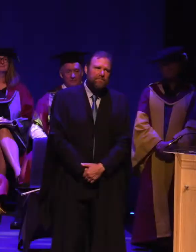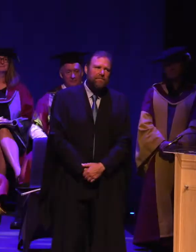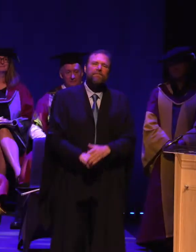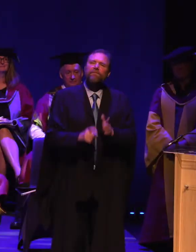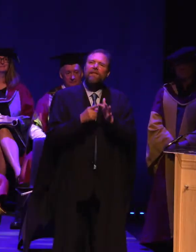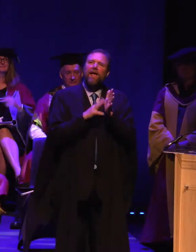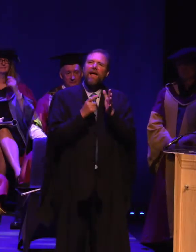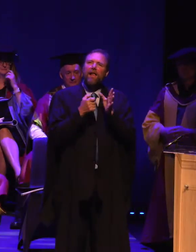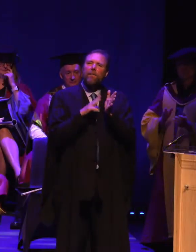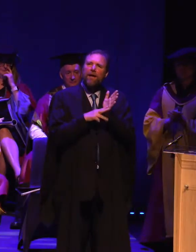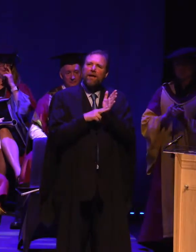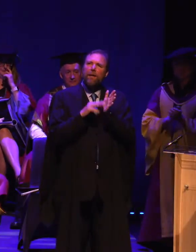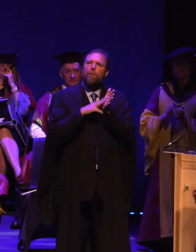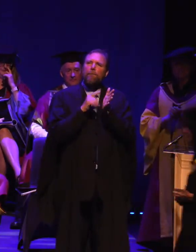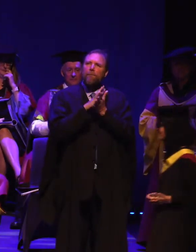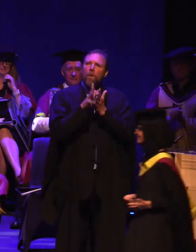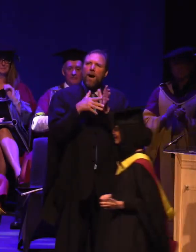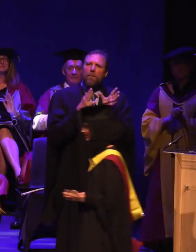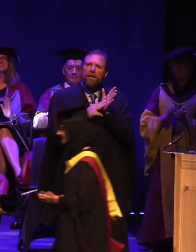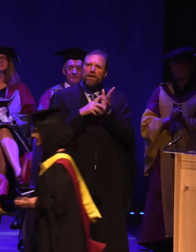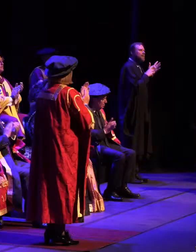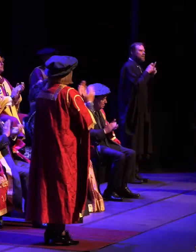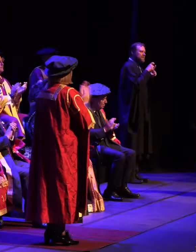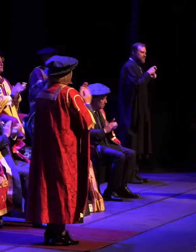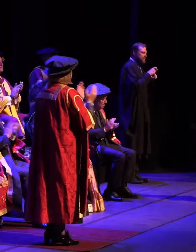Elham Mohammed.